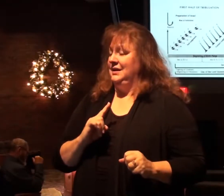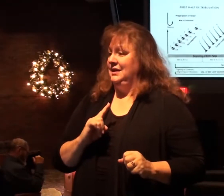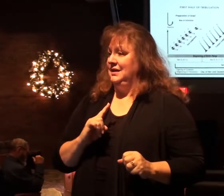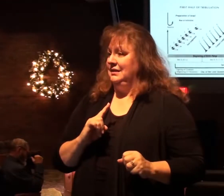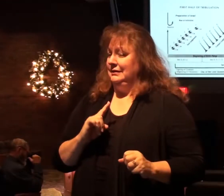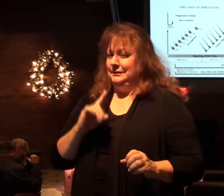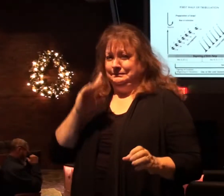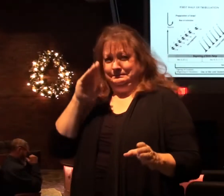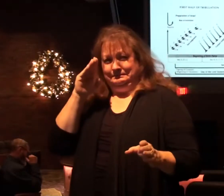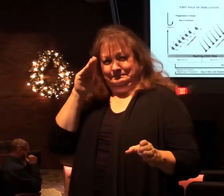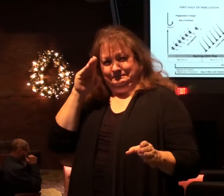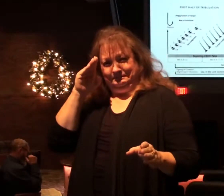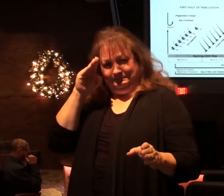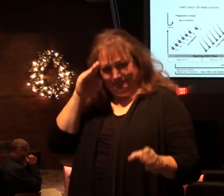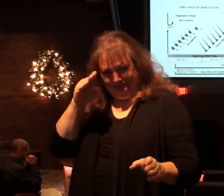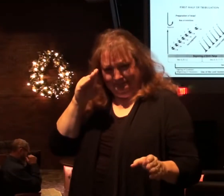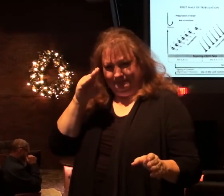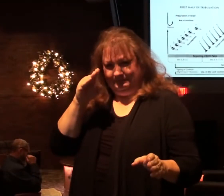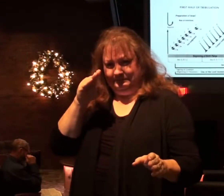where the focus is.